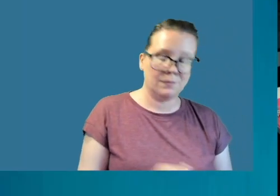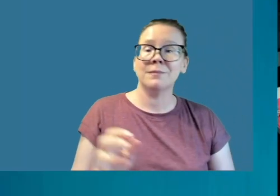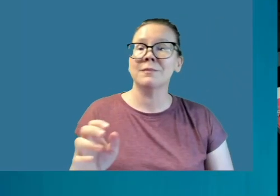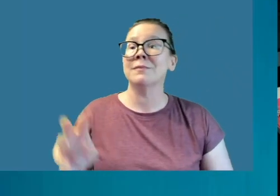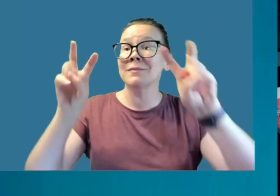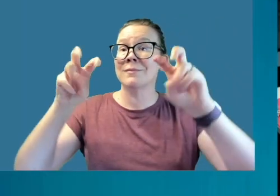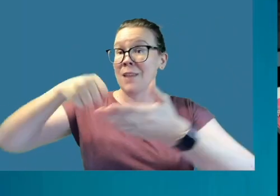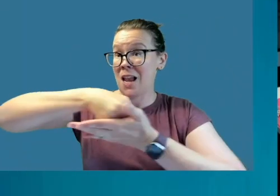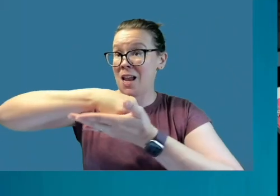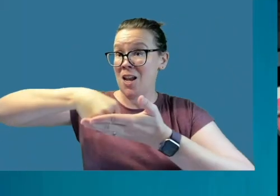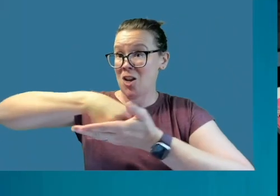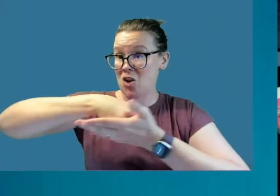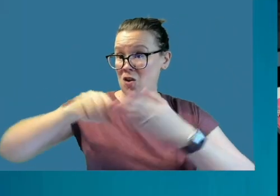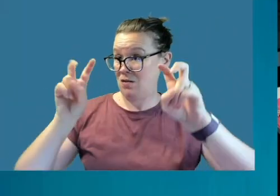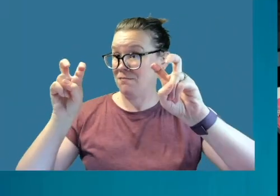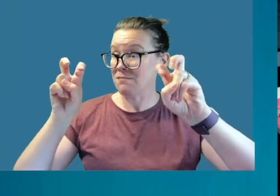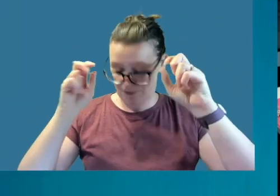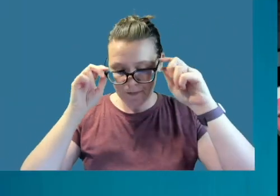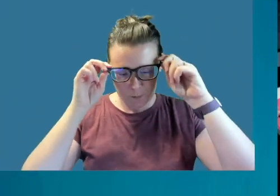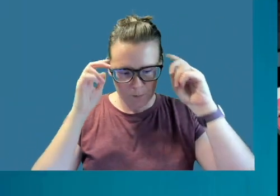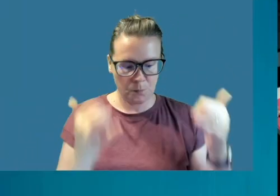This is going to act like our iron.